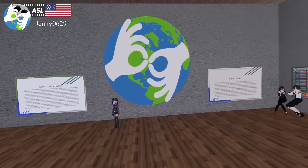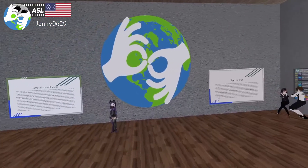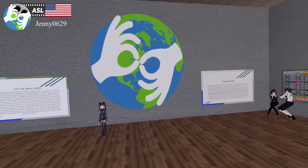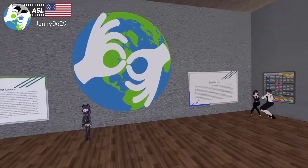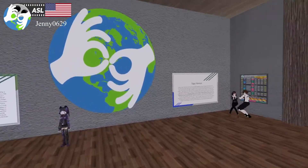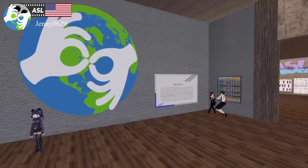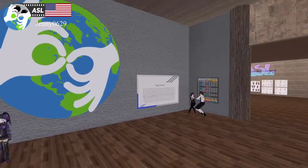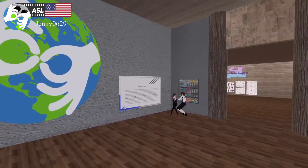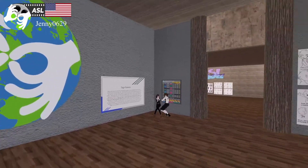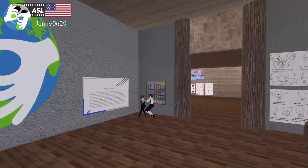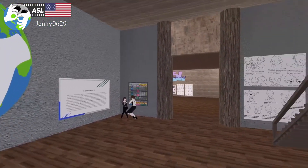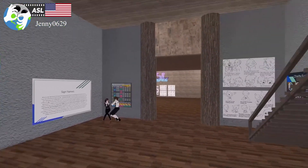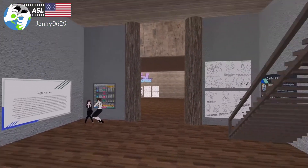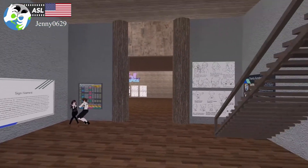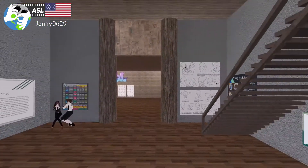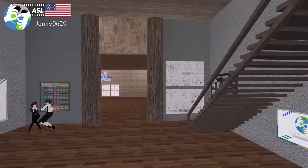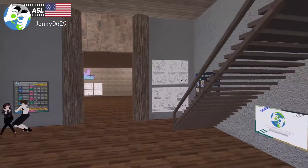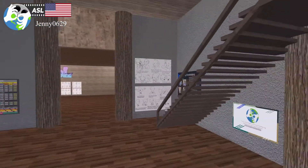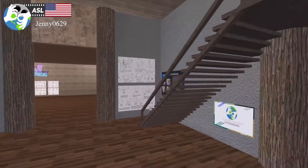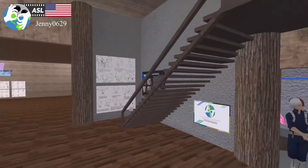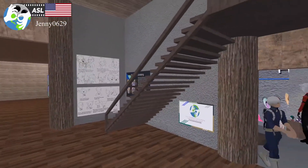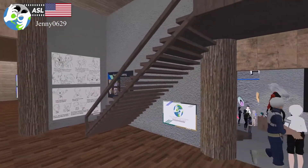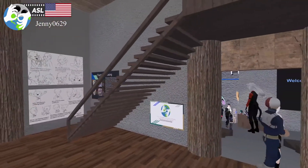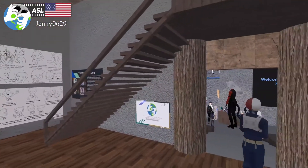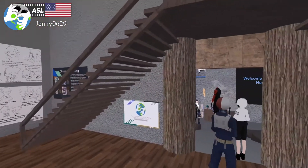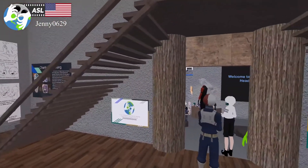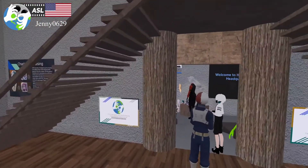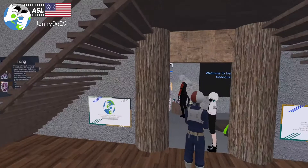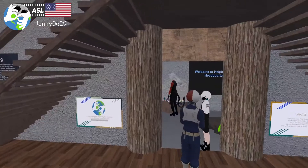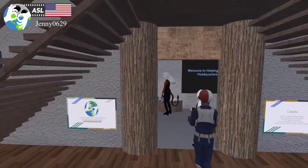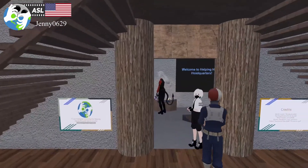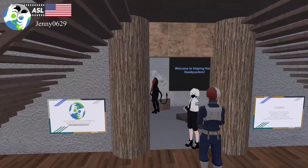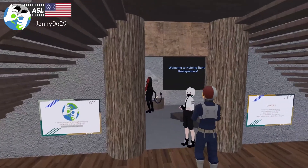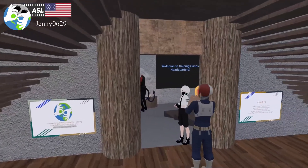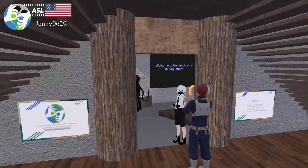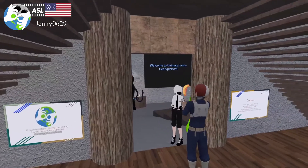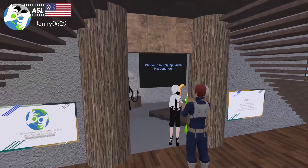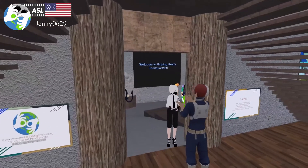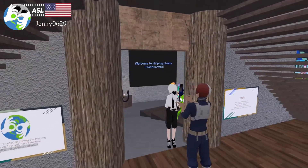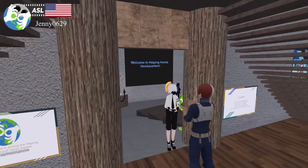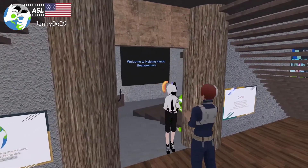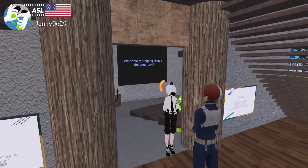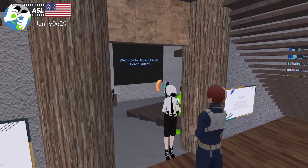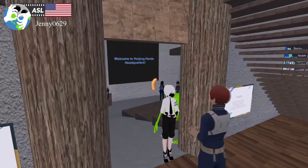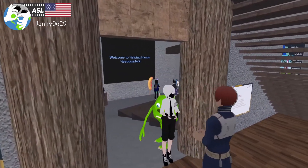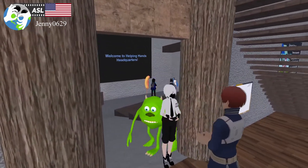Sure, the little bro. There is a little bro on Birthday. the How are you? where's the birthday?